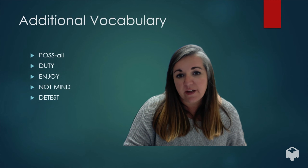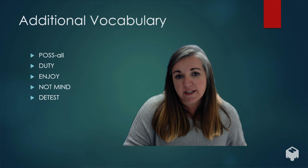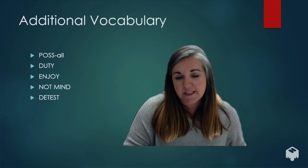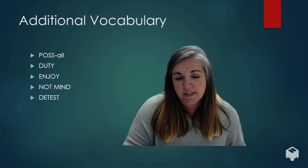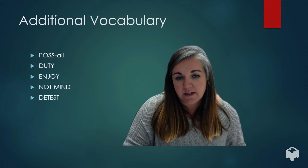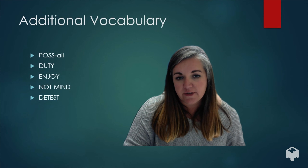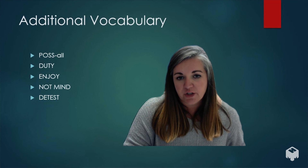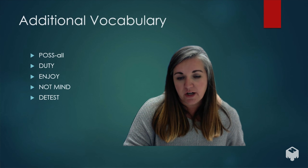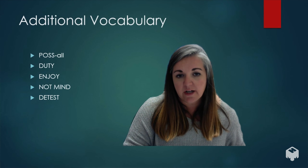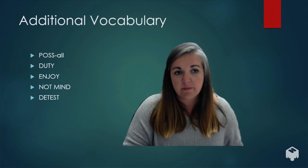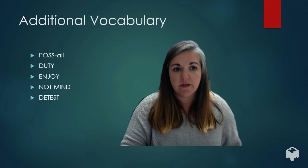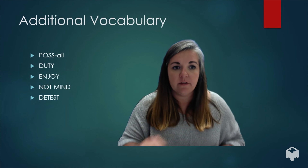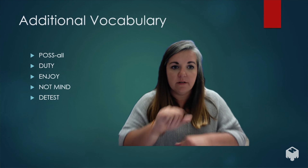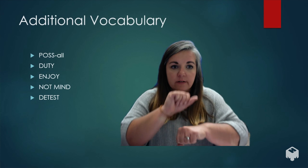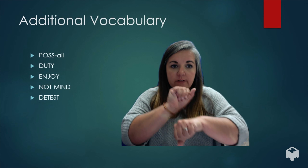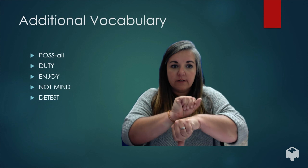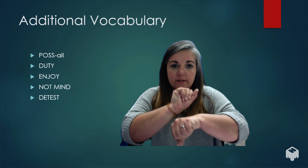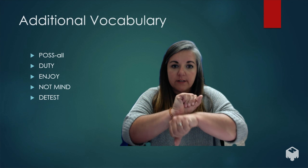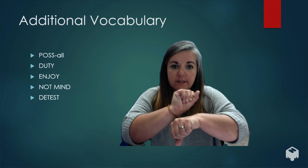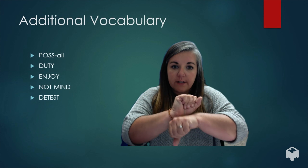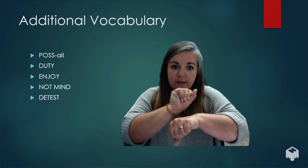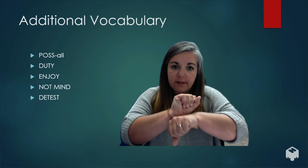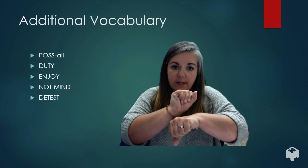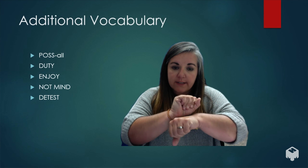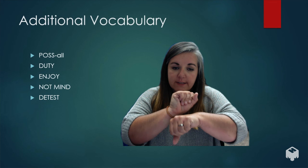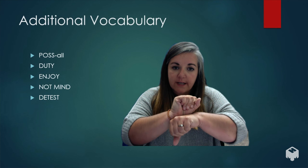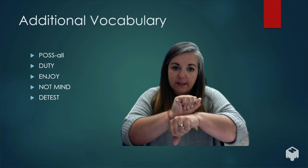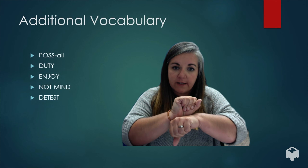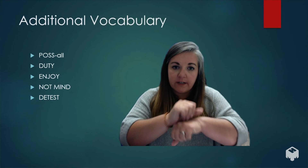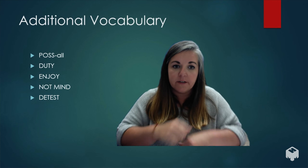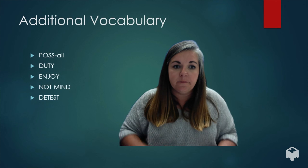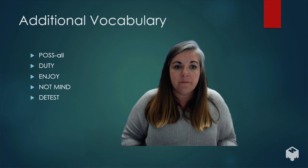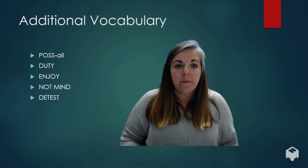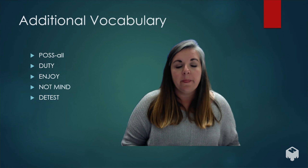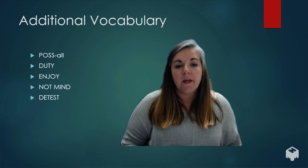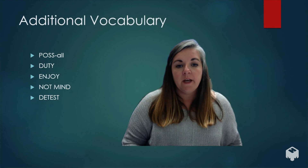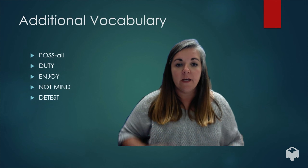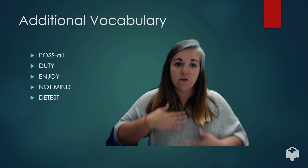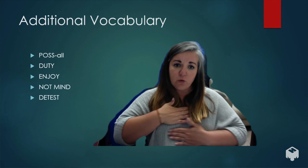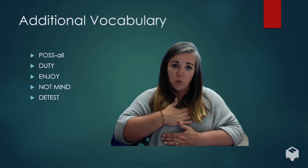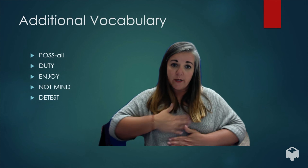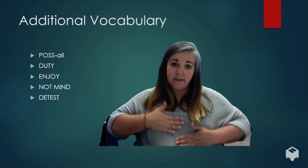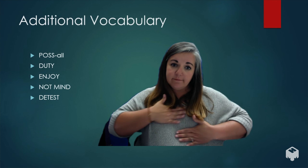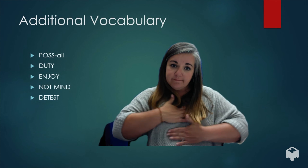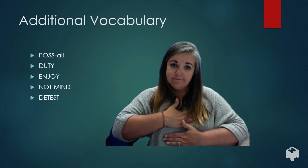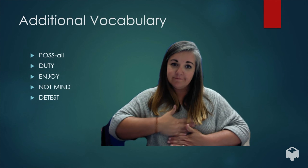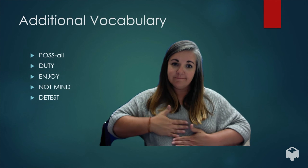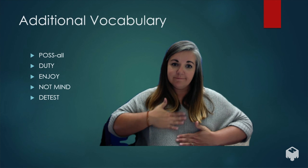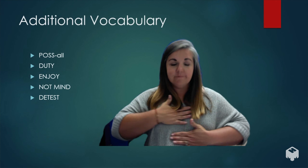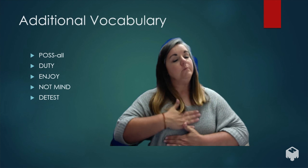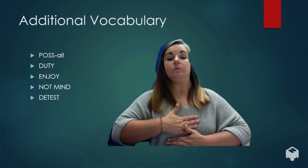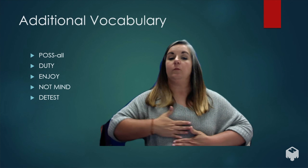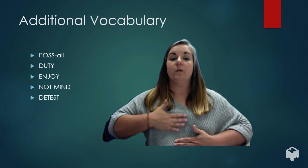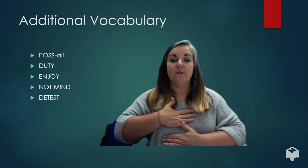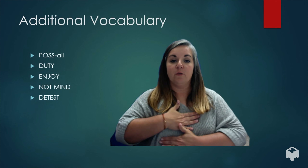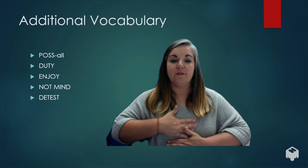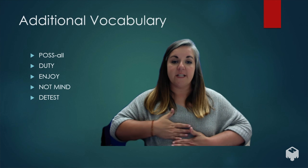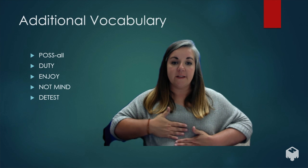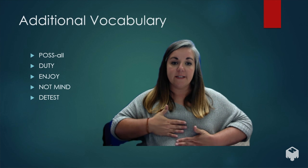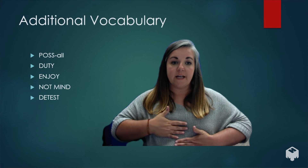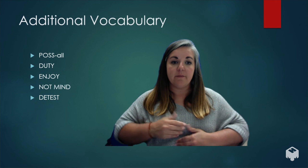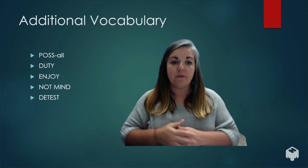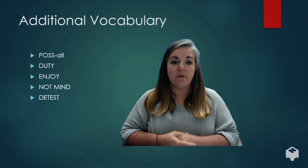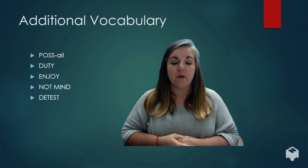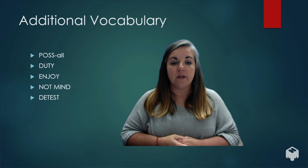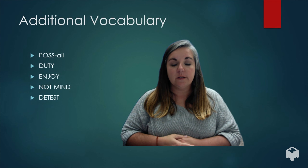Duty, or the idea of a job. That's the sign there. Enjoy. We've